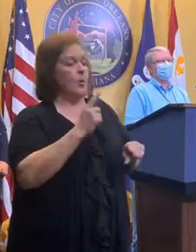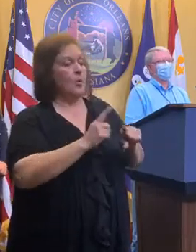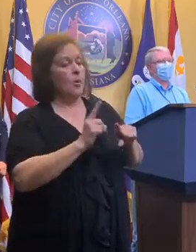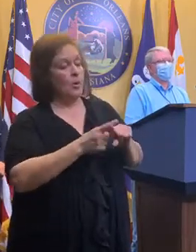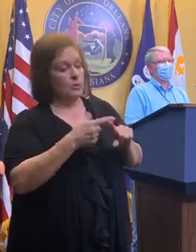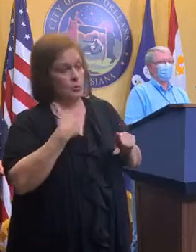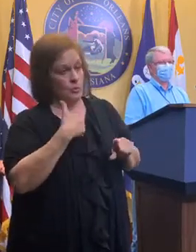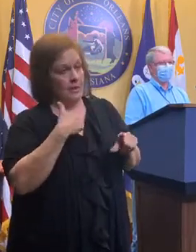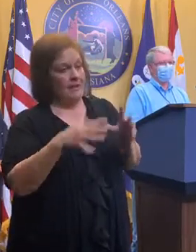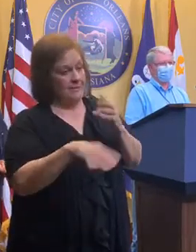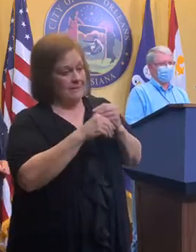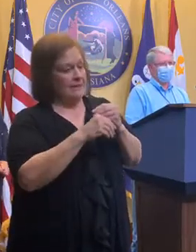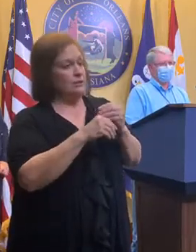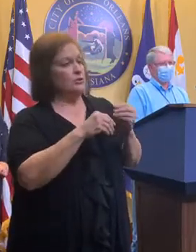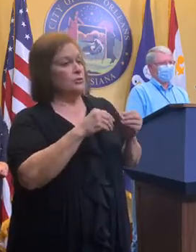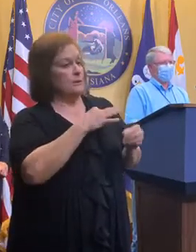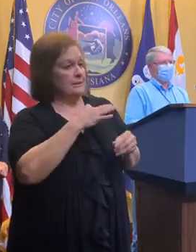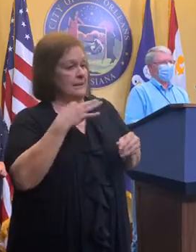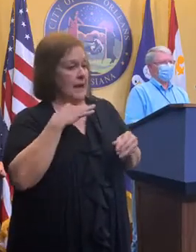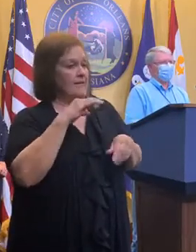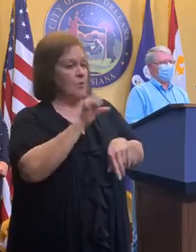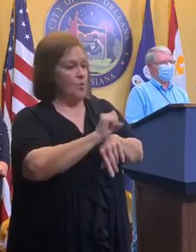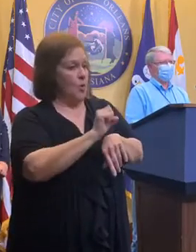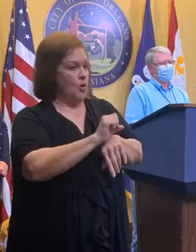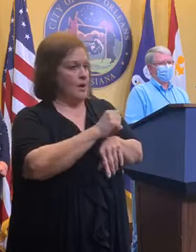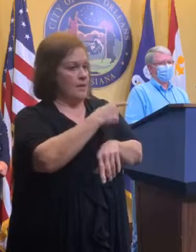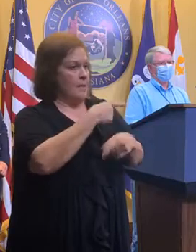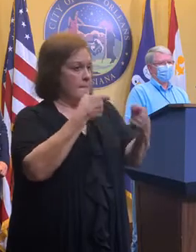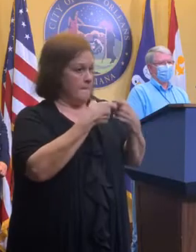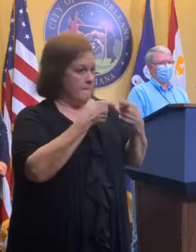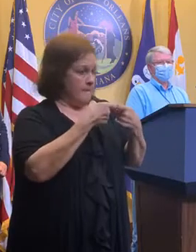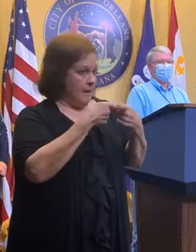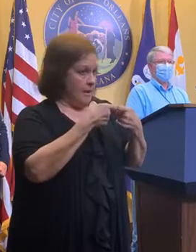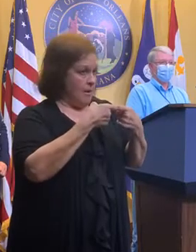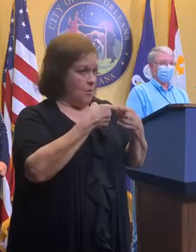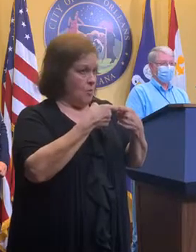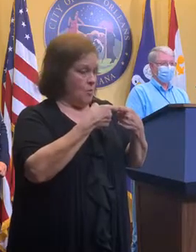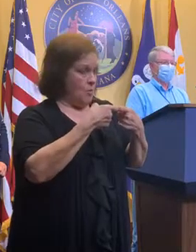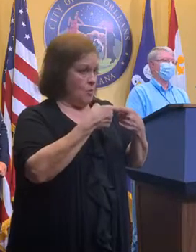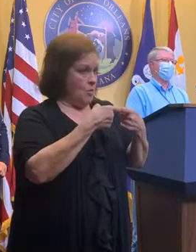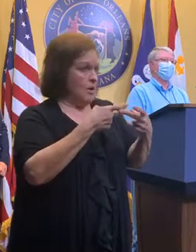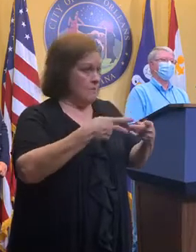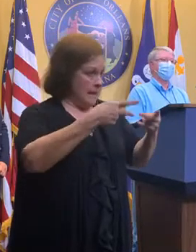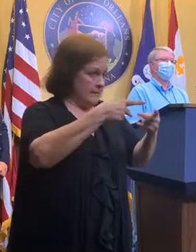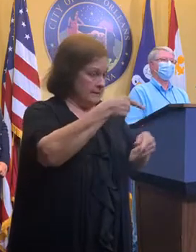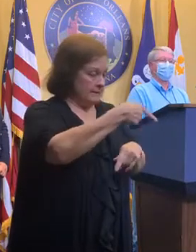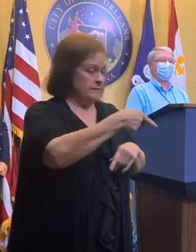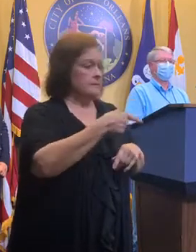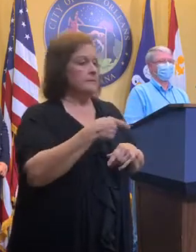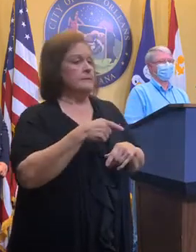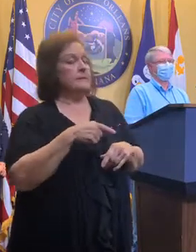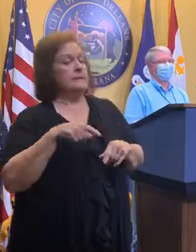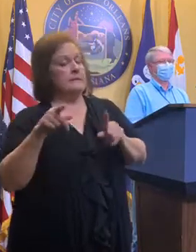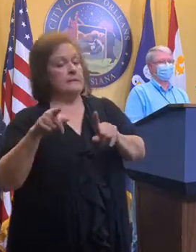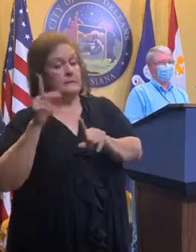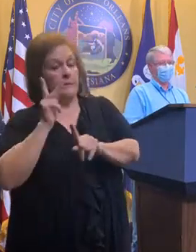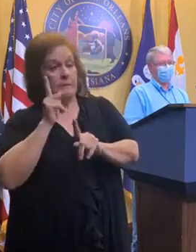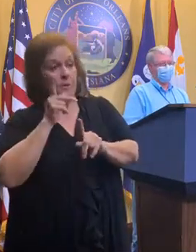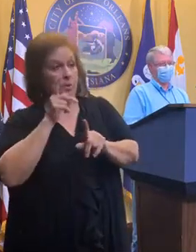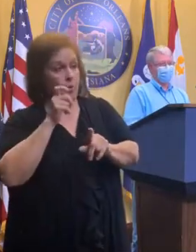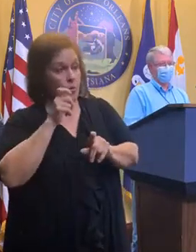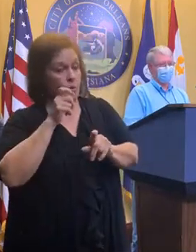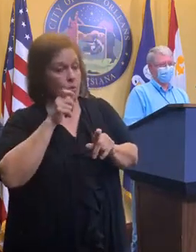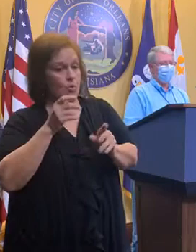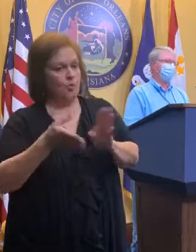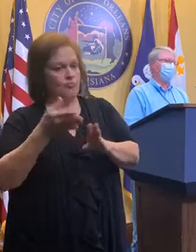additional staff that are going to be working in the power plant. And those are the people that run the turbines, as well as the people that run the